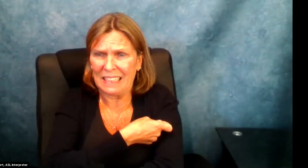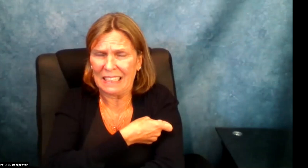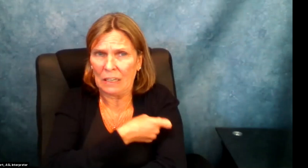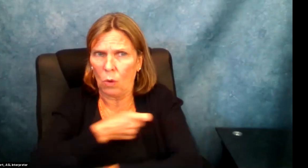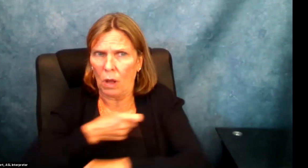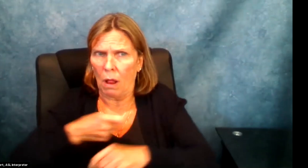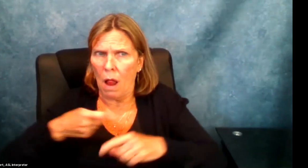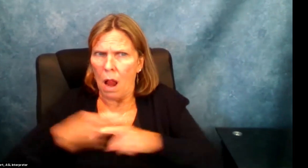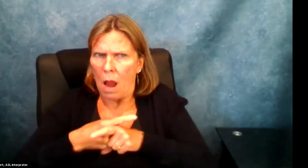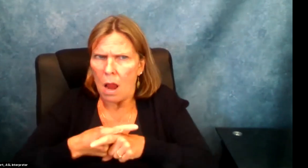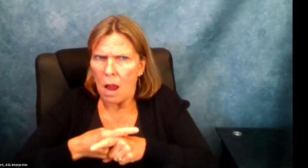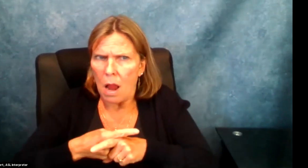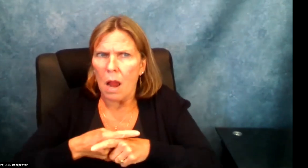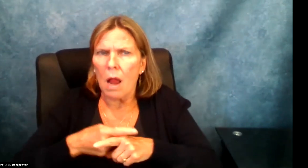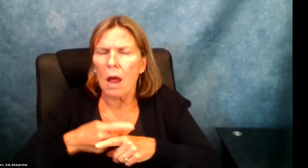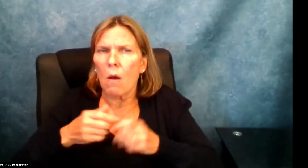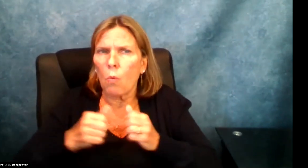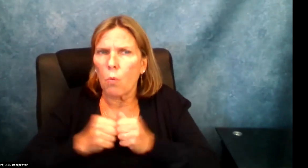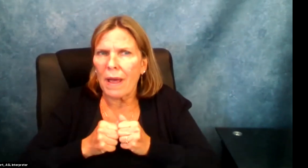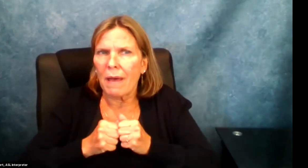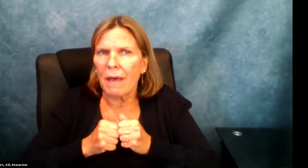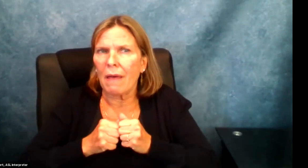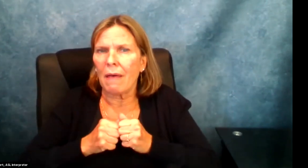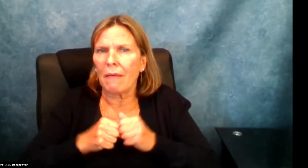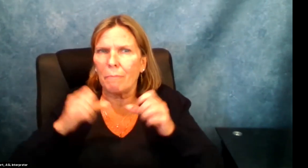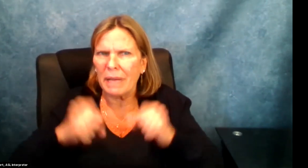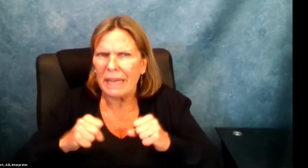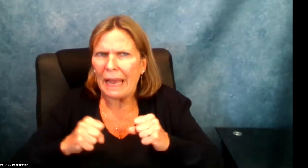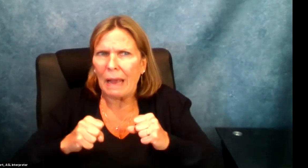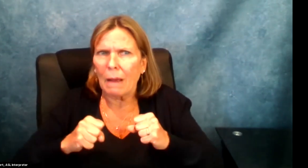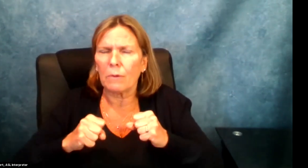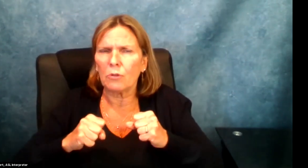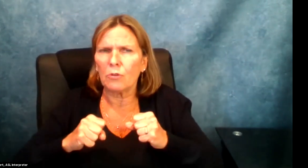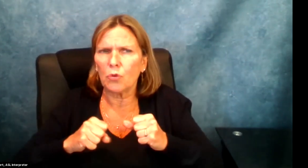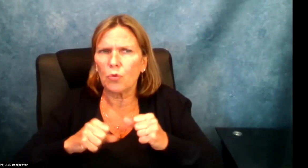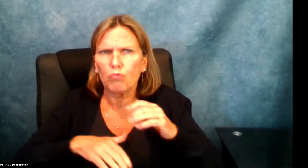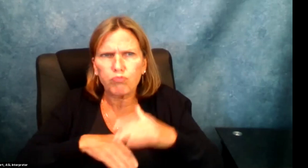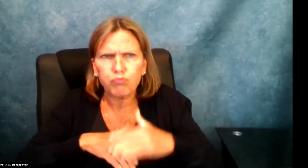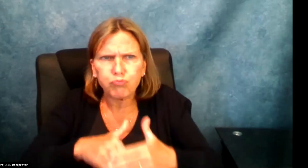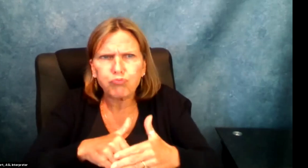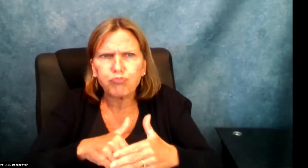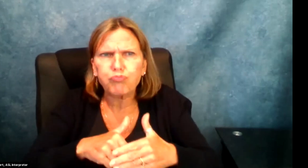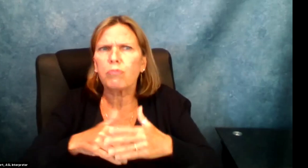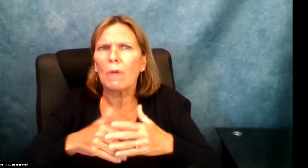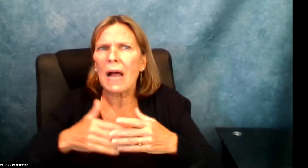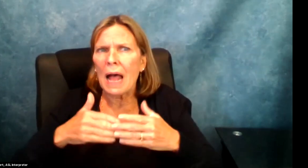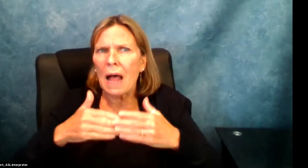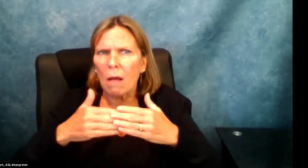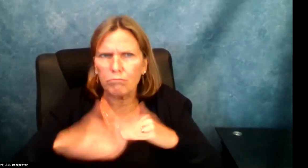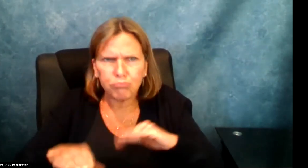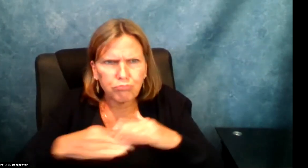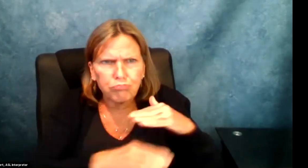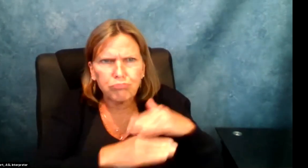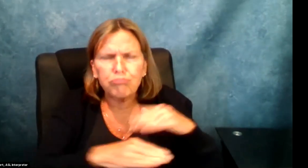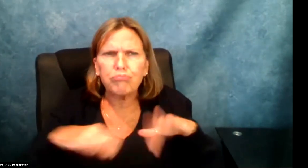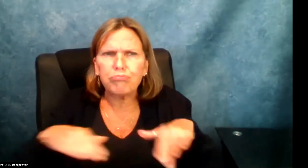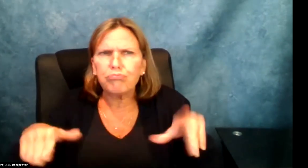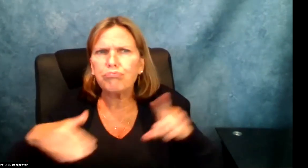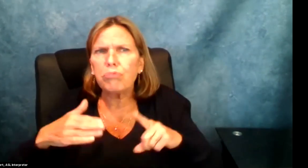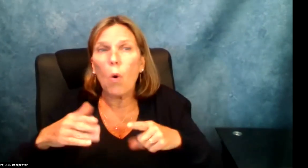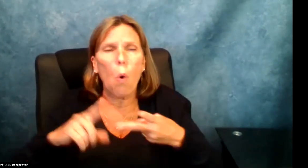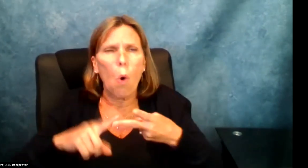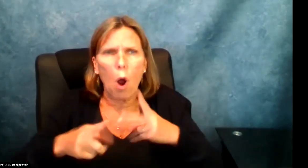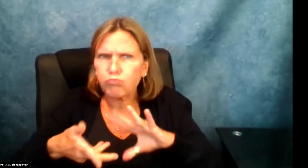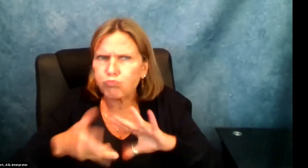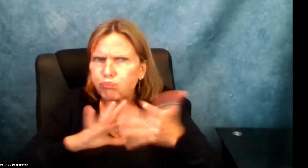fertility and affect the process of puberty. So that's been a really common question.